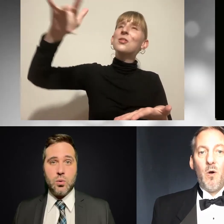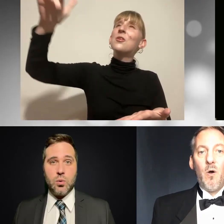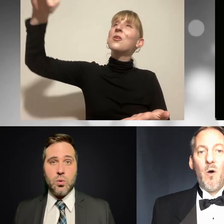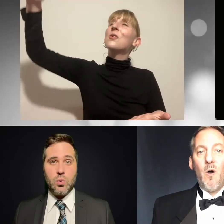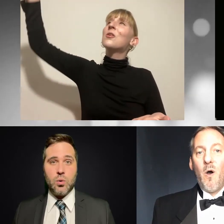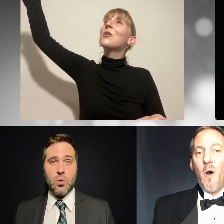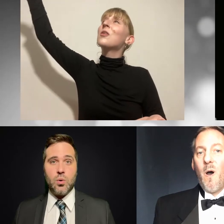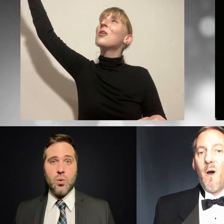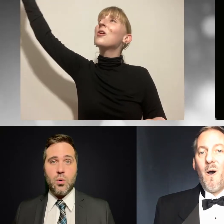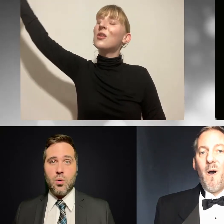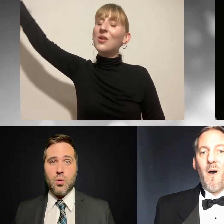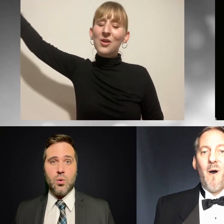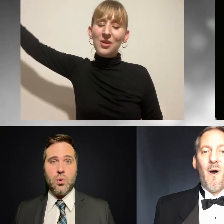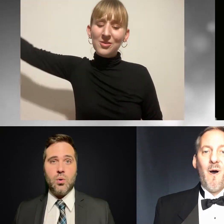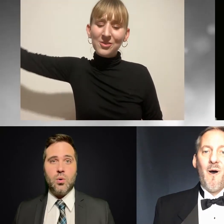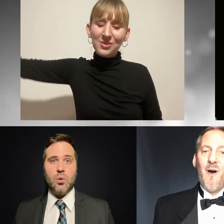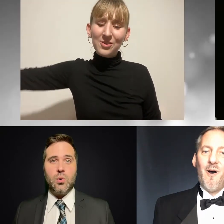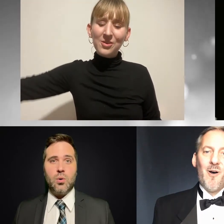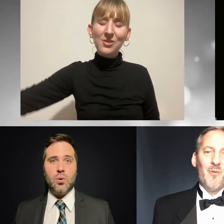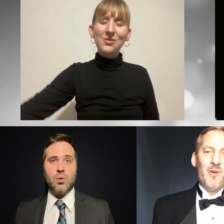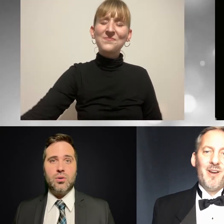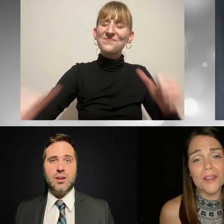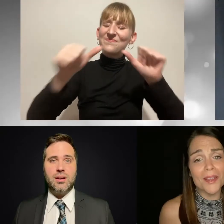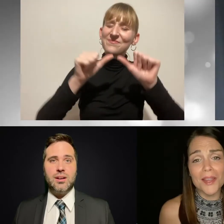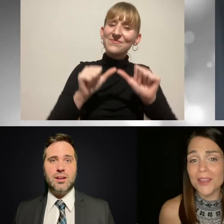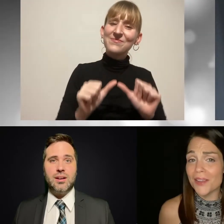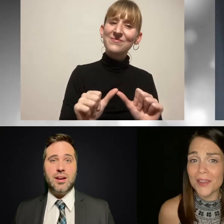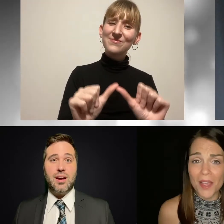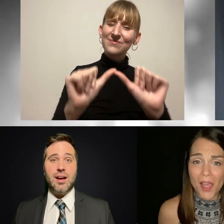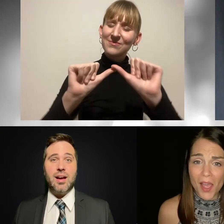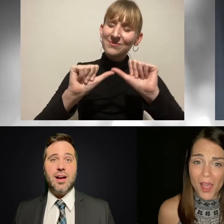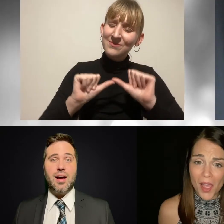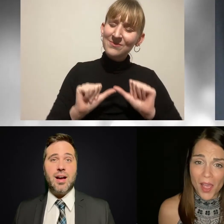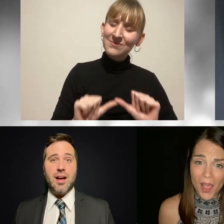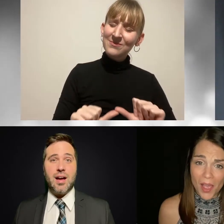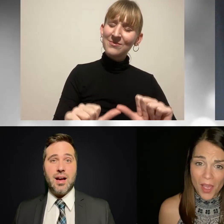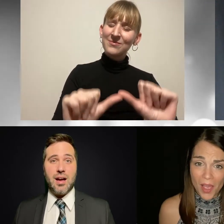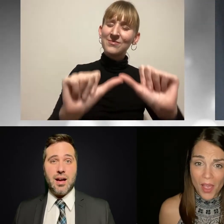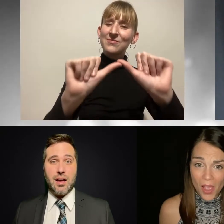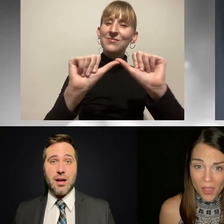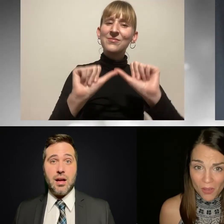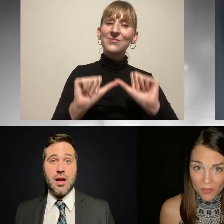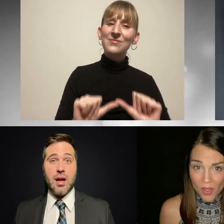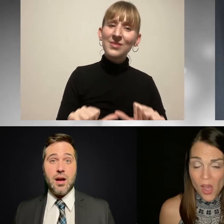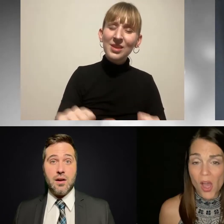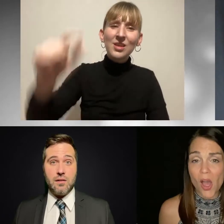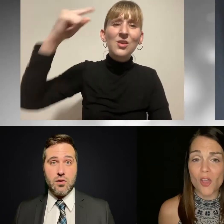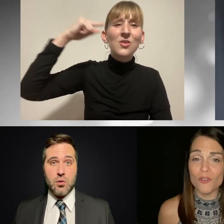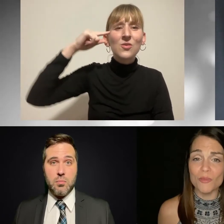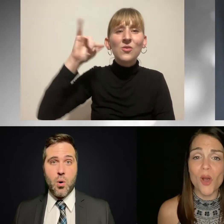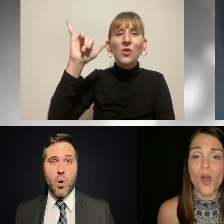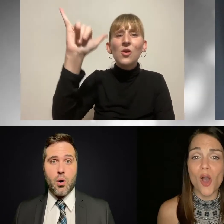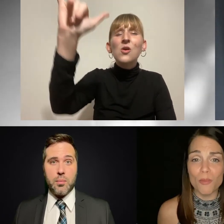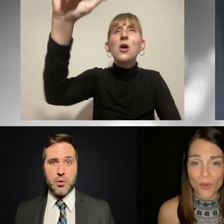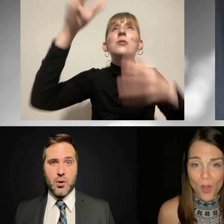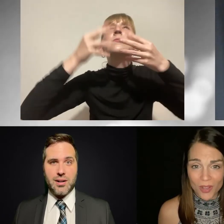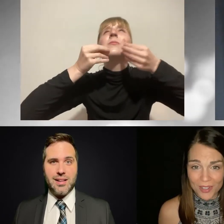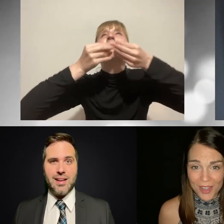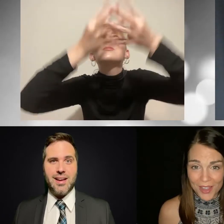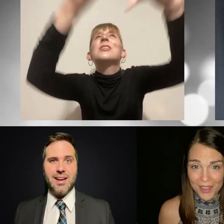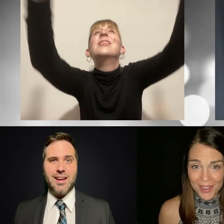glory evermore